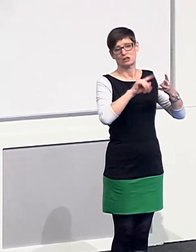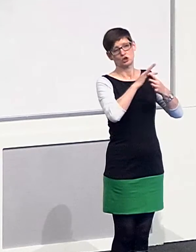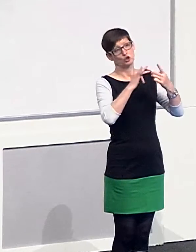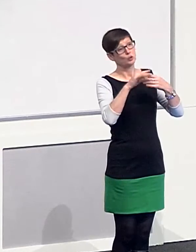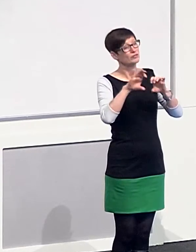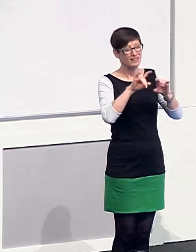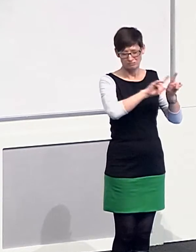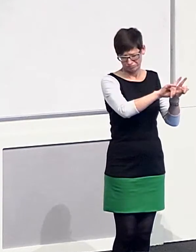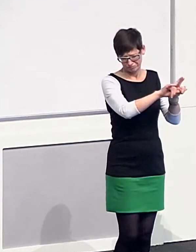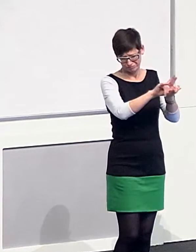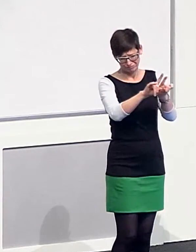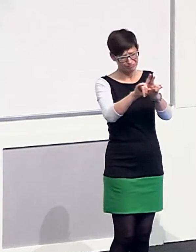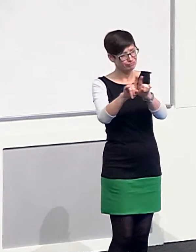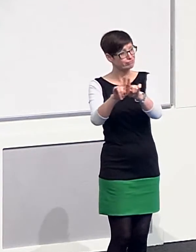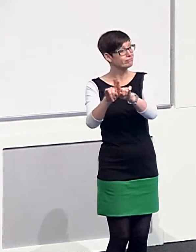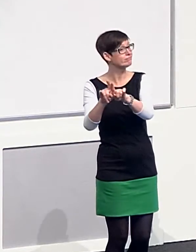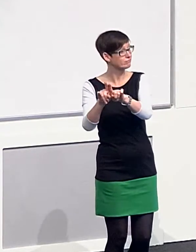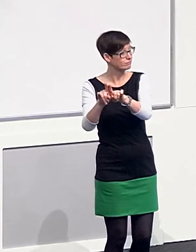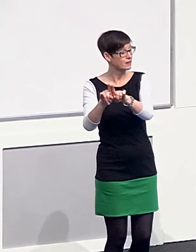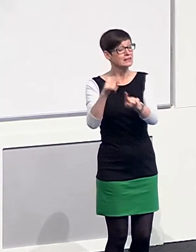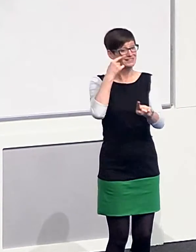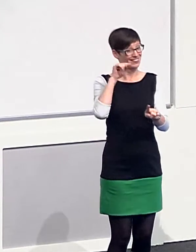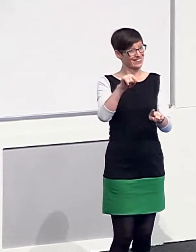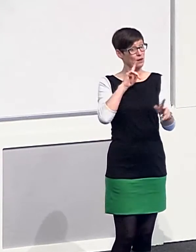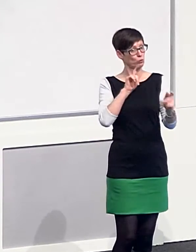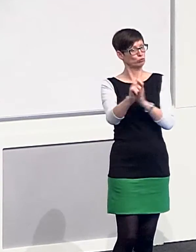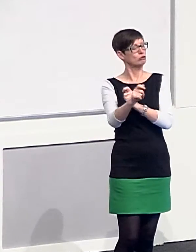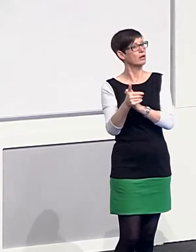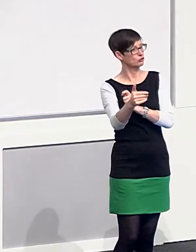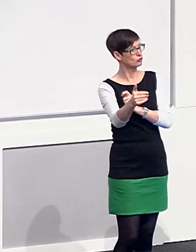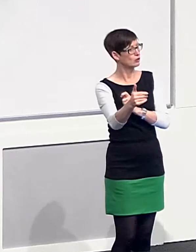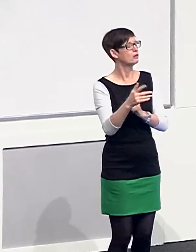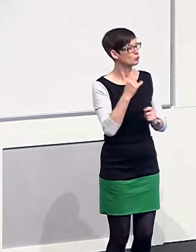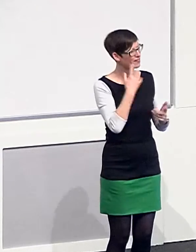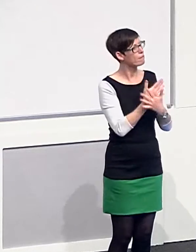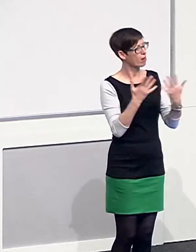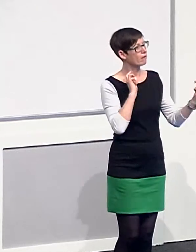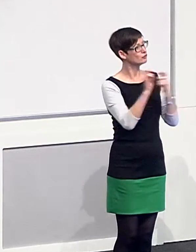all supporting this agenda, because it's going to be a big changing issue in the next few years. Thank you very much.